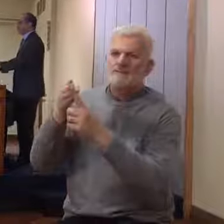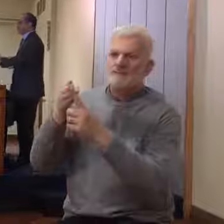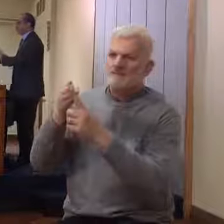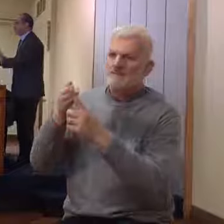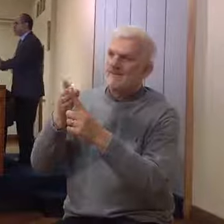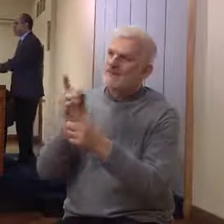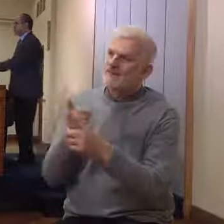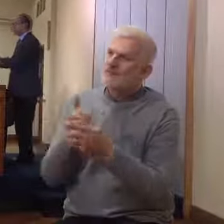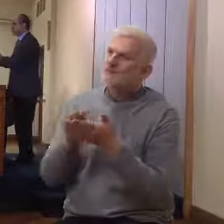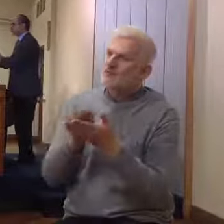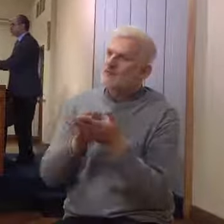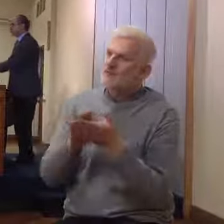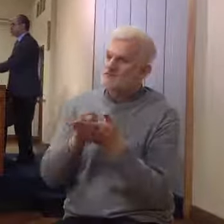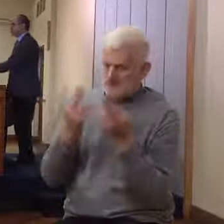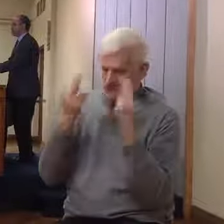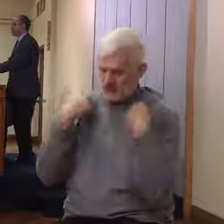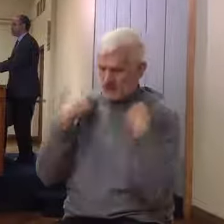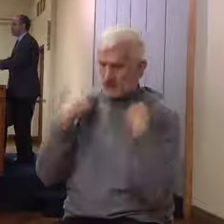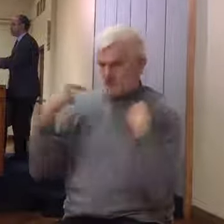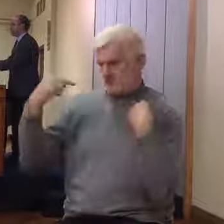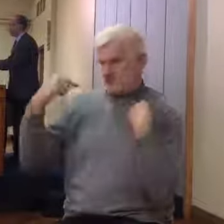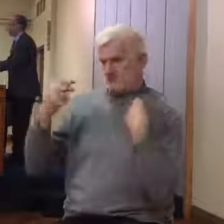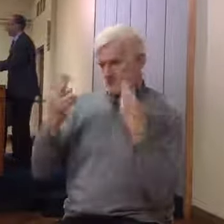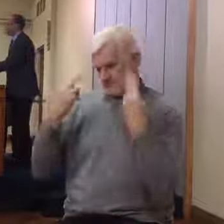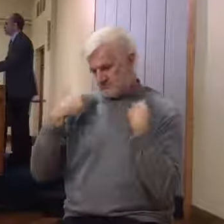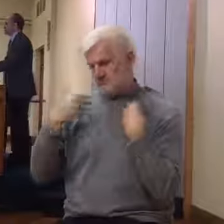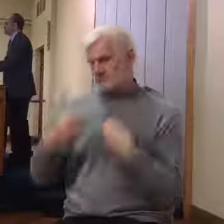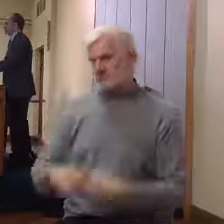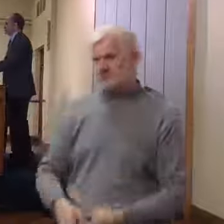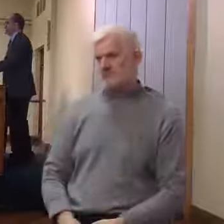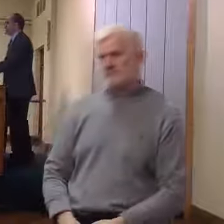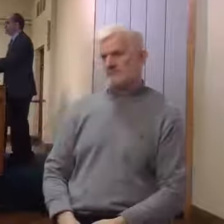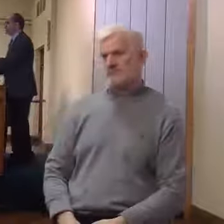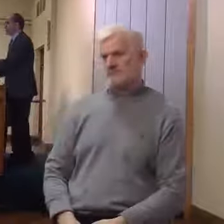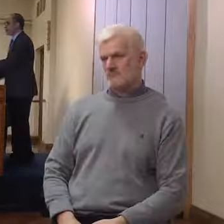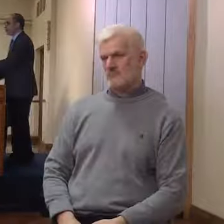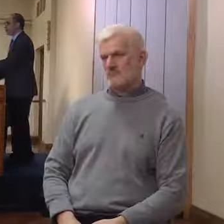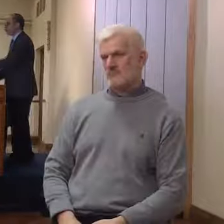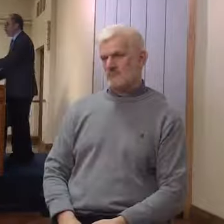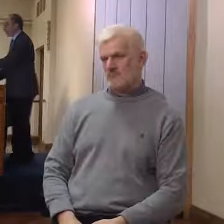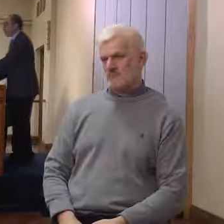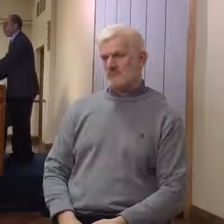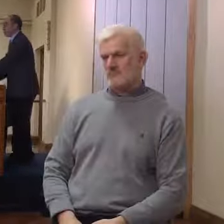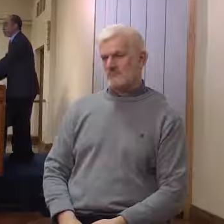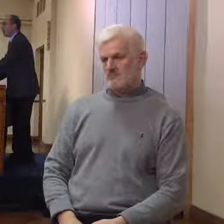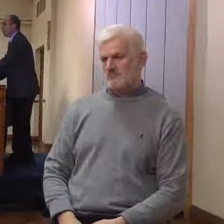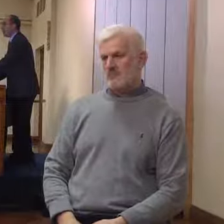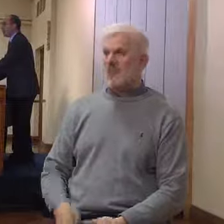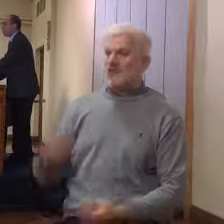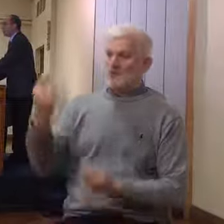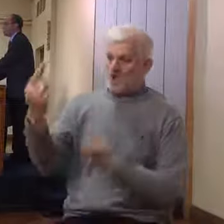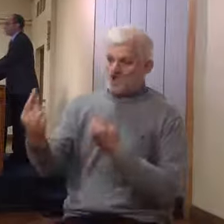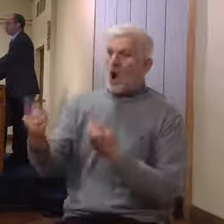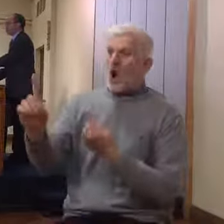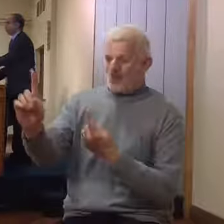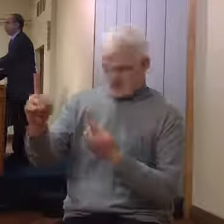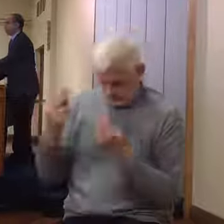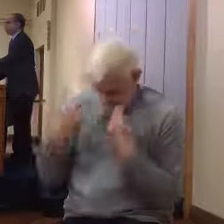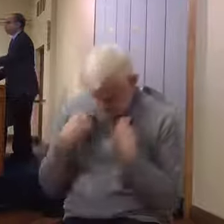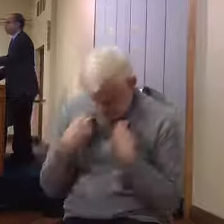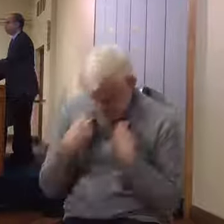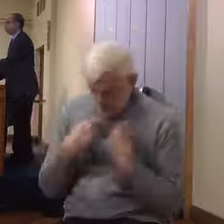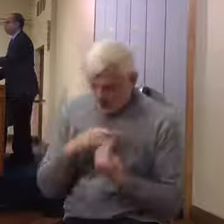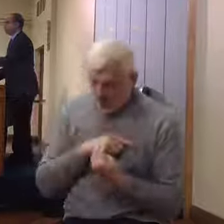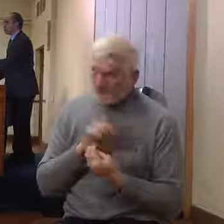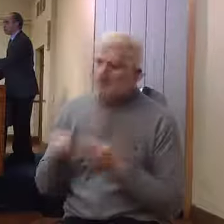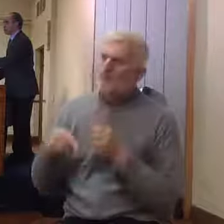That's the meaning of submission in the Bible. And that's why from here on, Peter